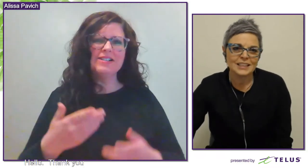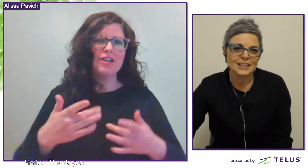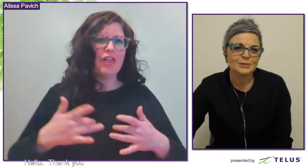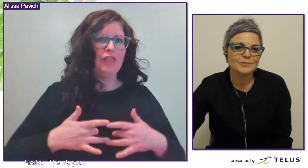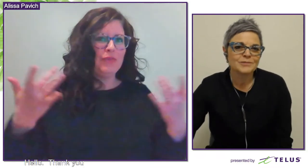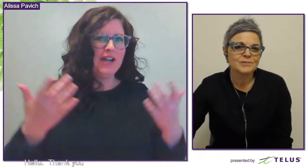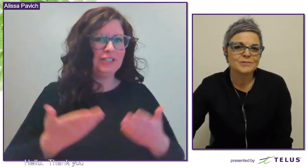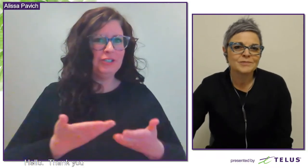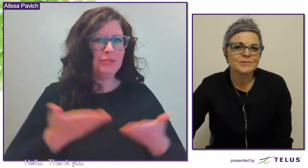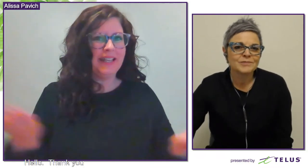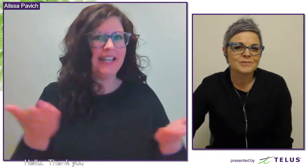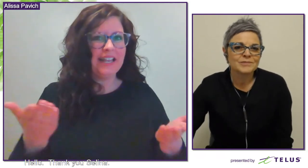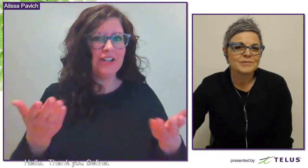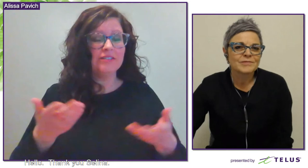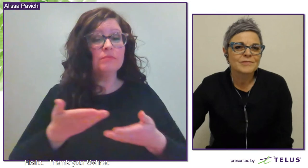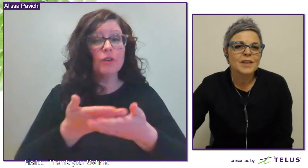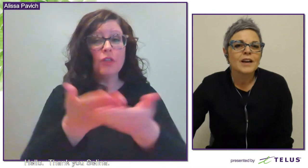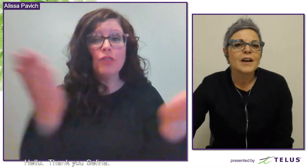Nina.